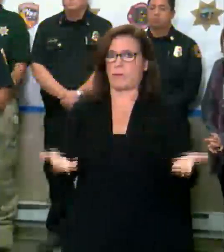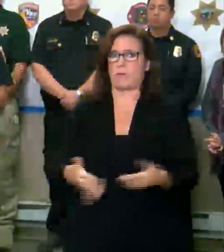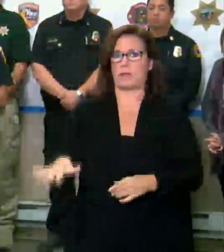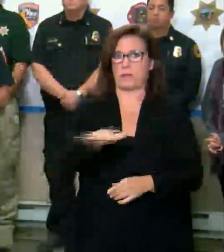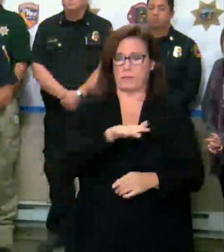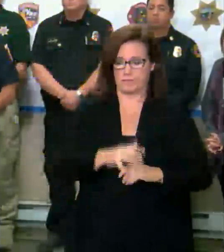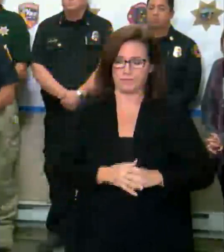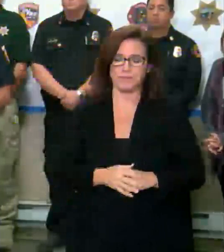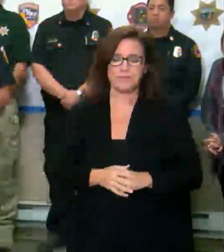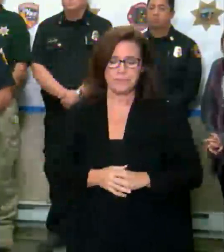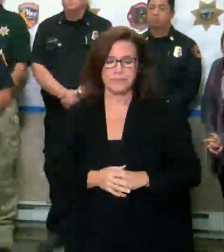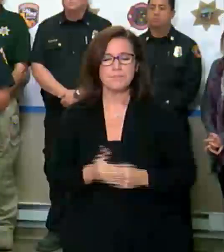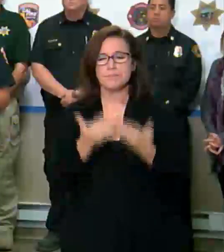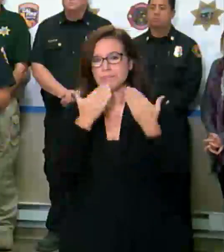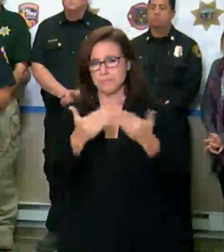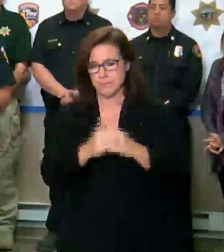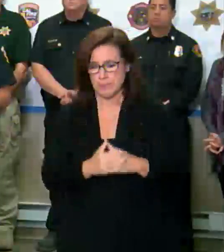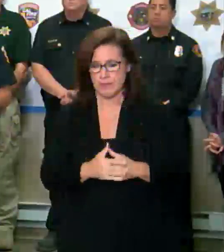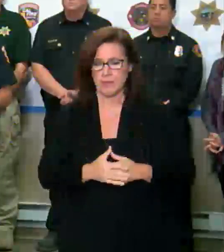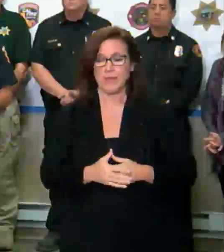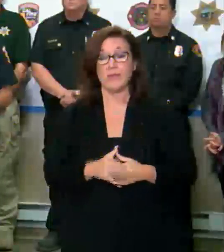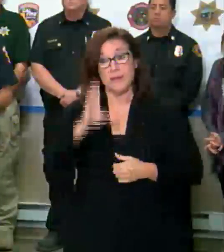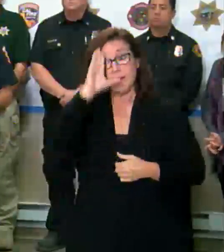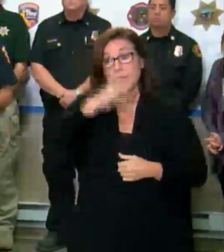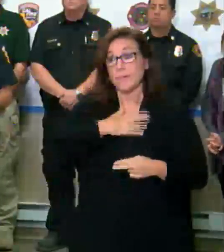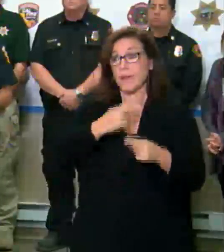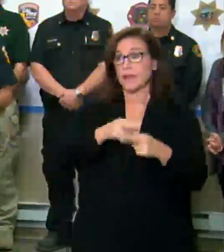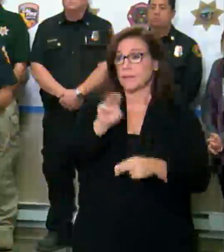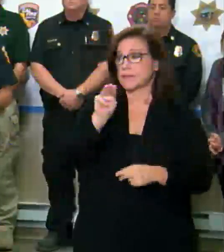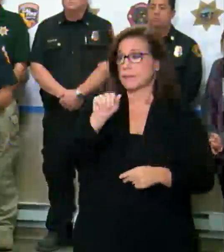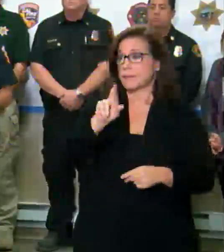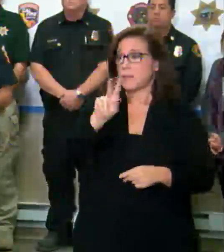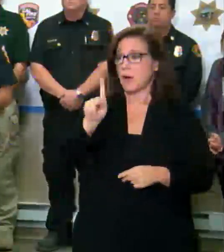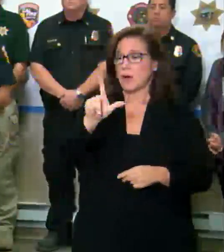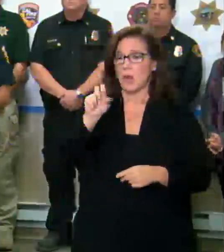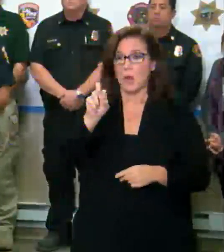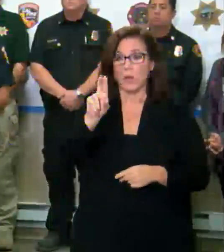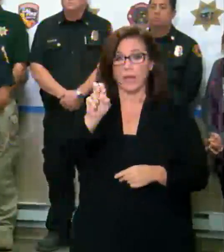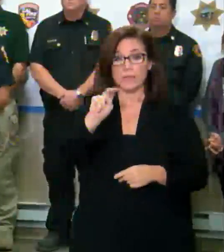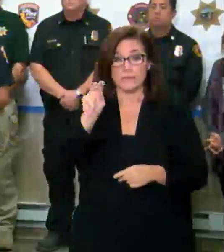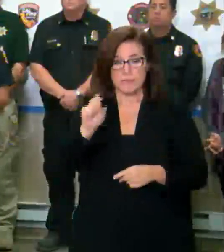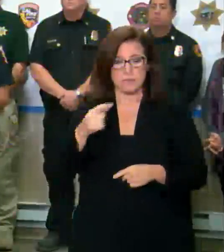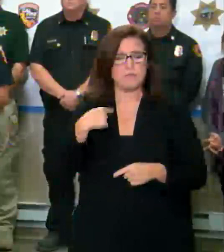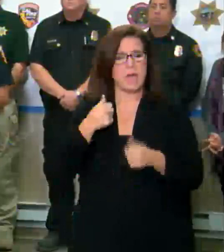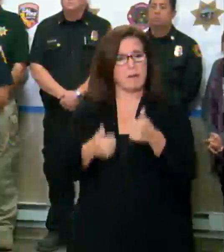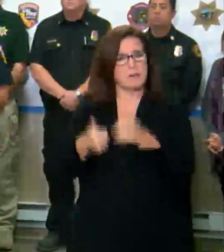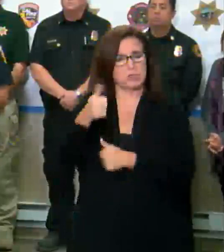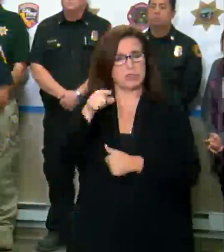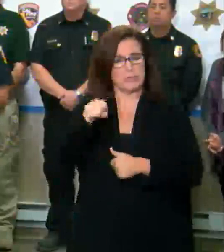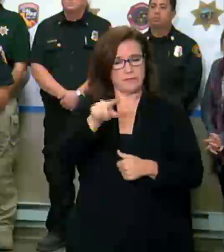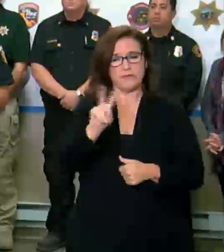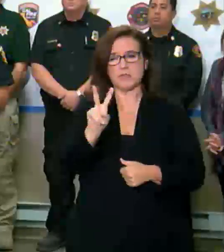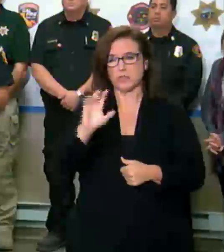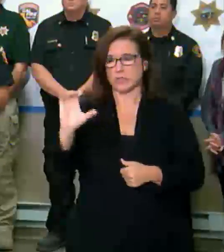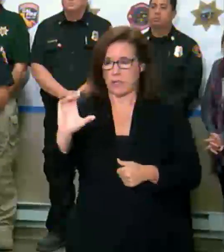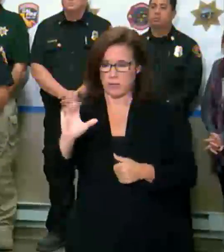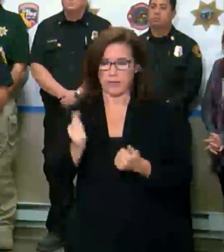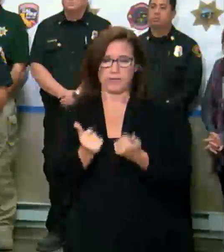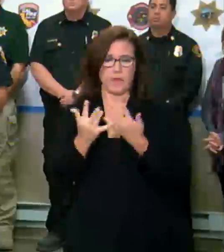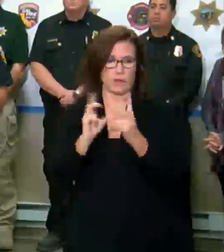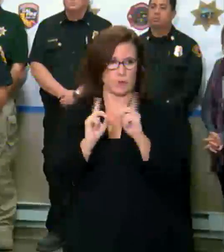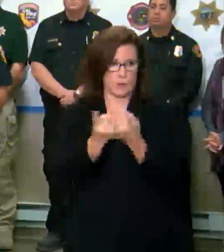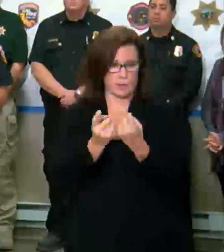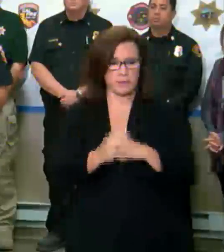Good evening. My name is Mark Lorenzen. I'm the Fire Chief of the Ventura County Fire Department, and it is truly amazing what we can do in the face of